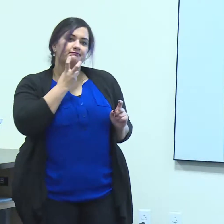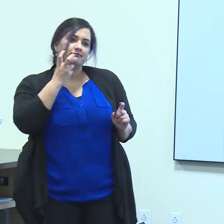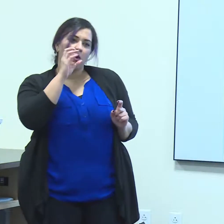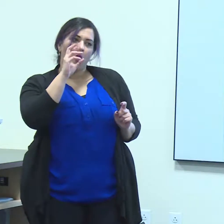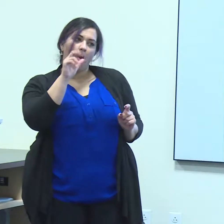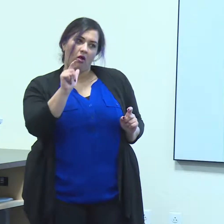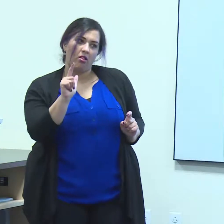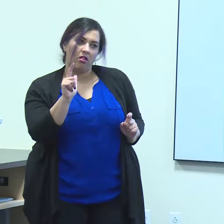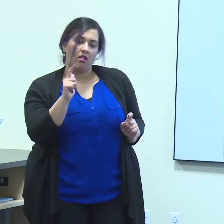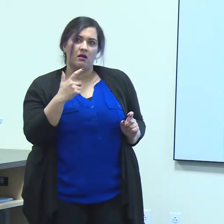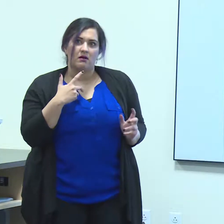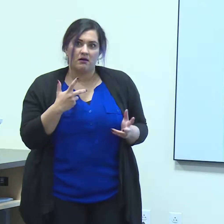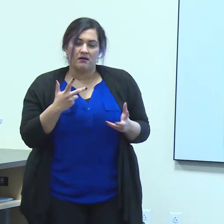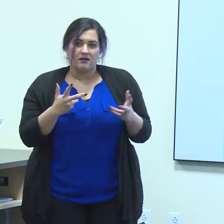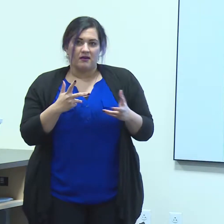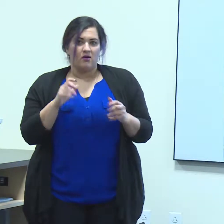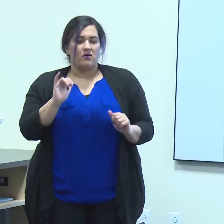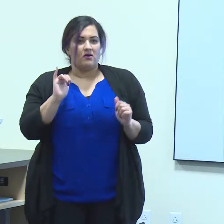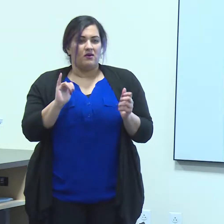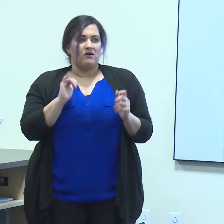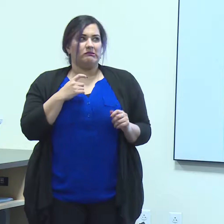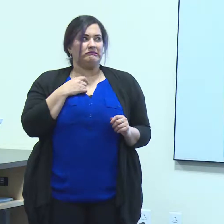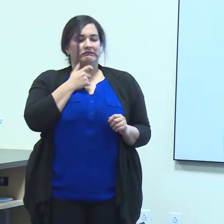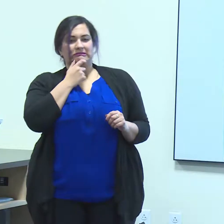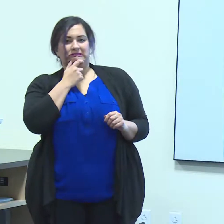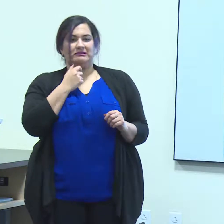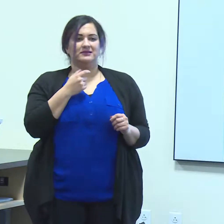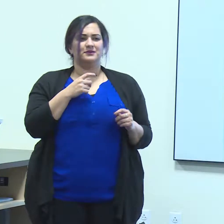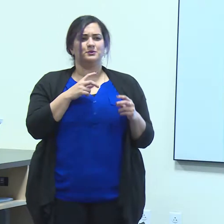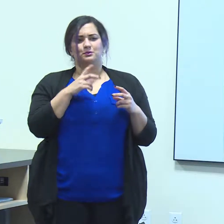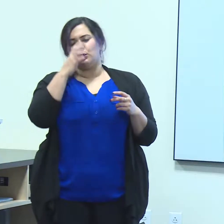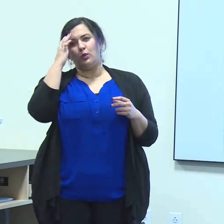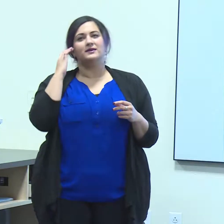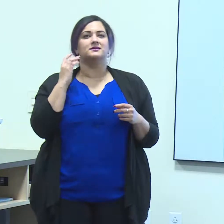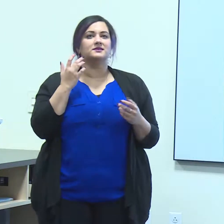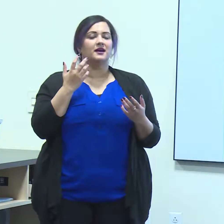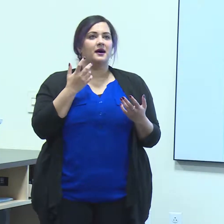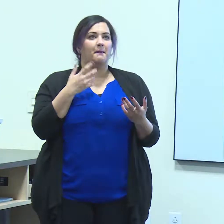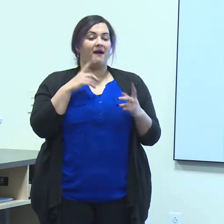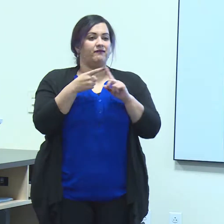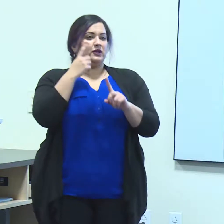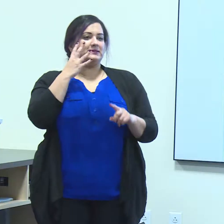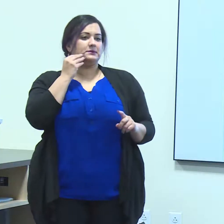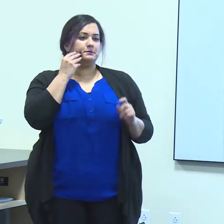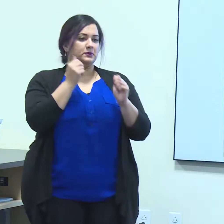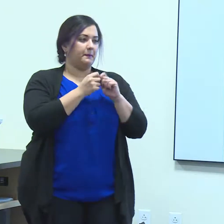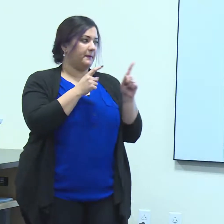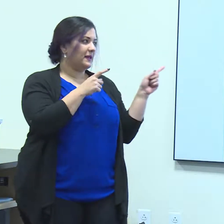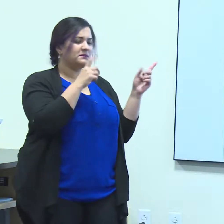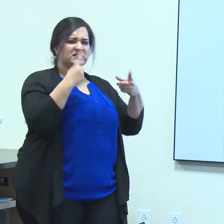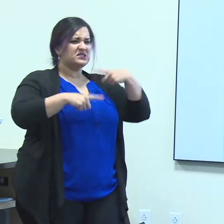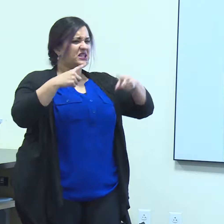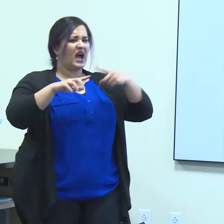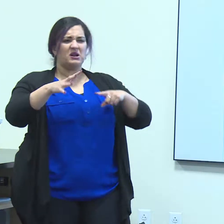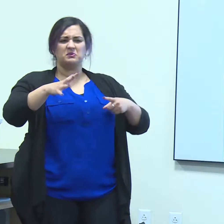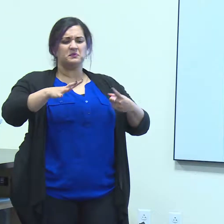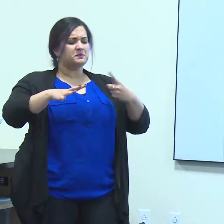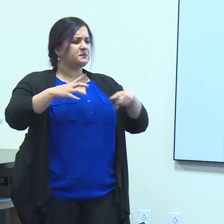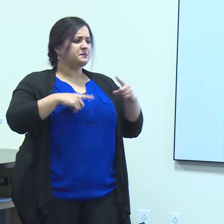I'm deaf. I use an interpreter, but he went through school without an interpreter because he's mostly an oral user, and so he didn't